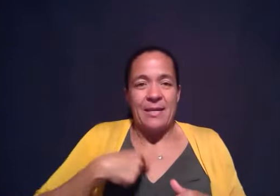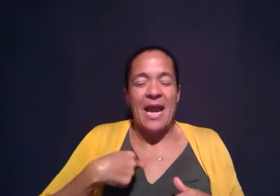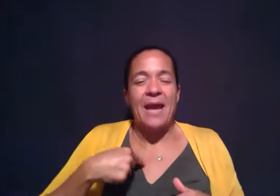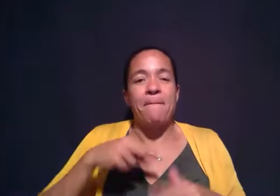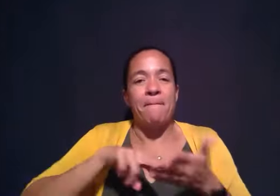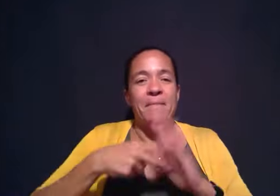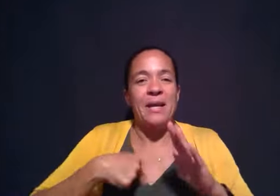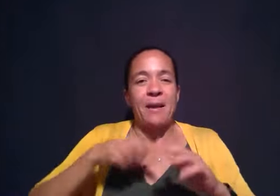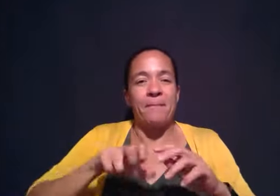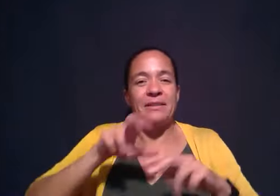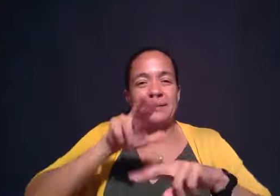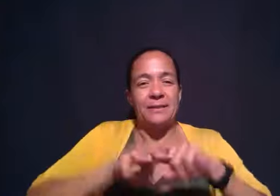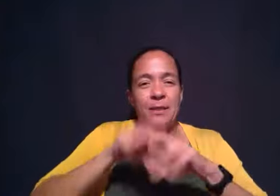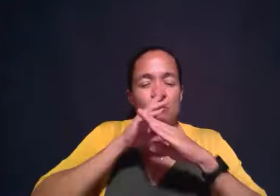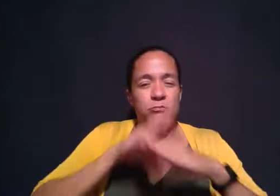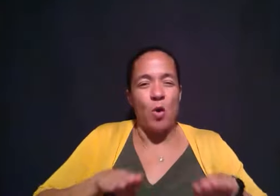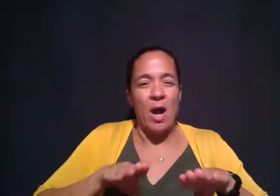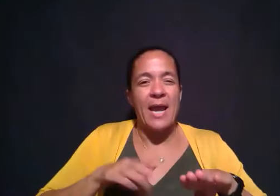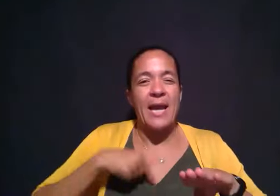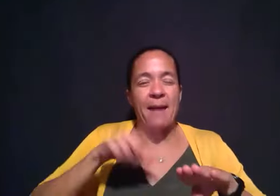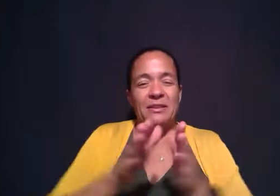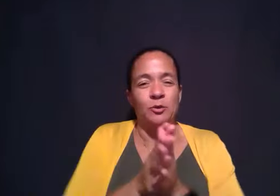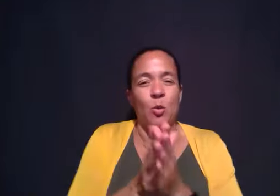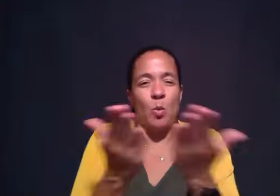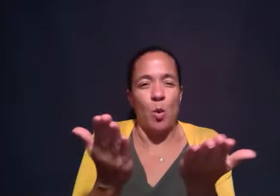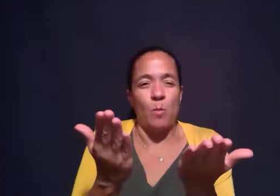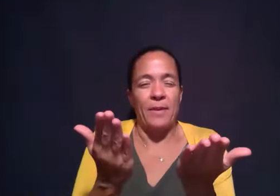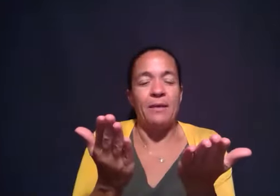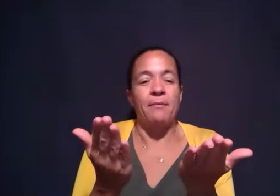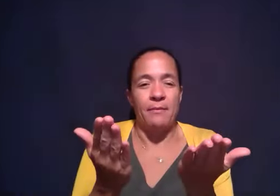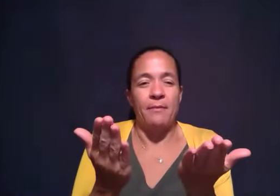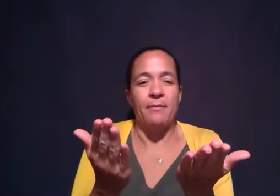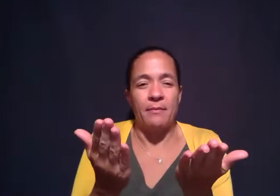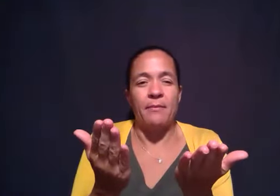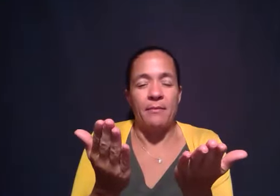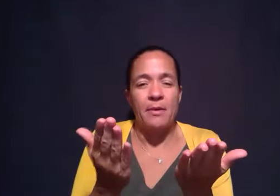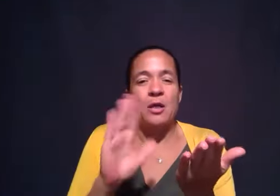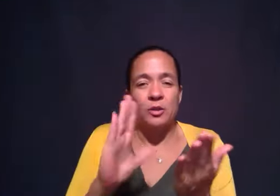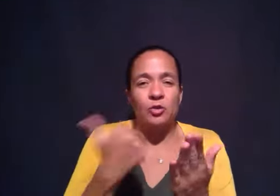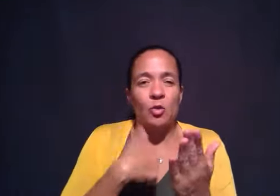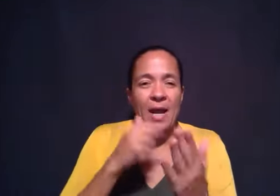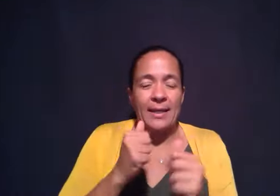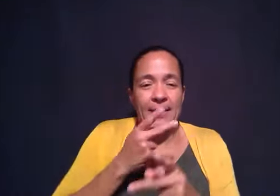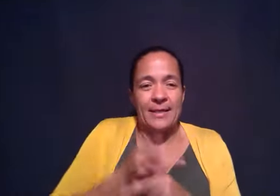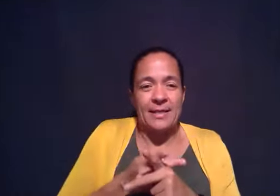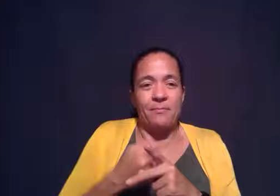that book, and I got to be passing it along so that I can keep it. I'm glad to be here, and it's a good day to be sober.